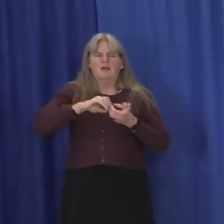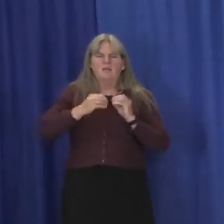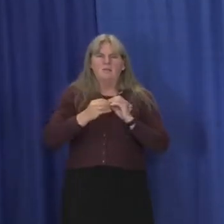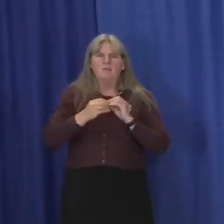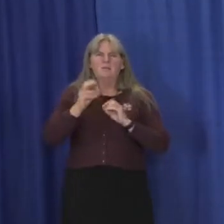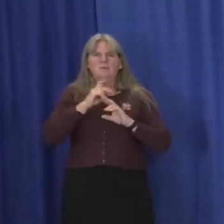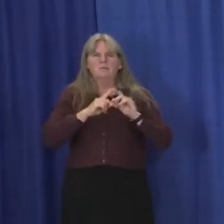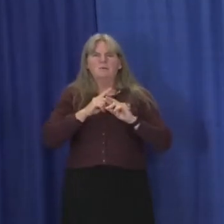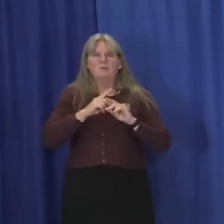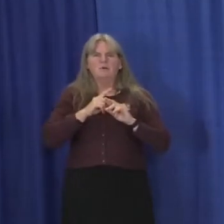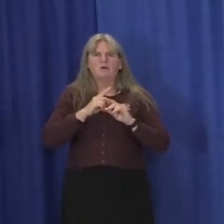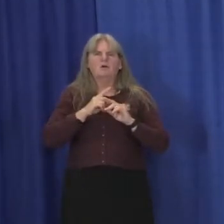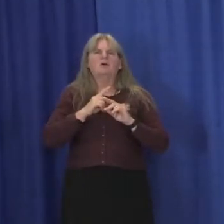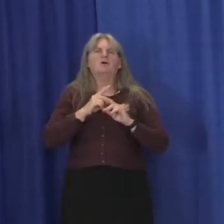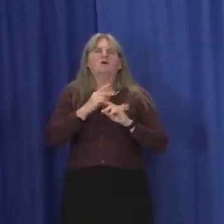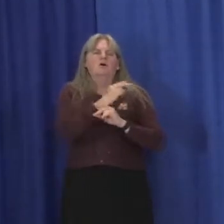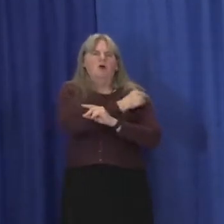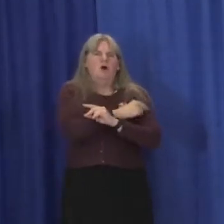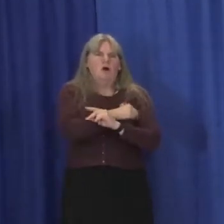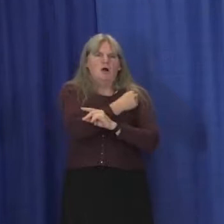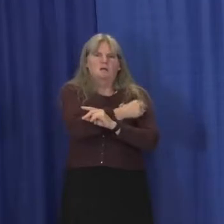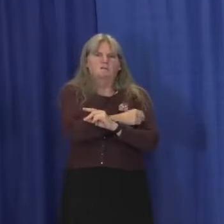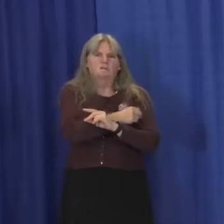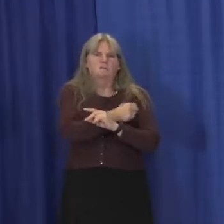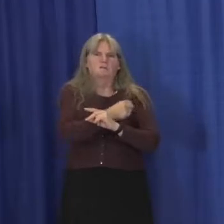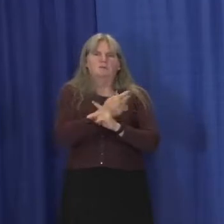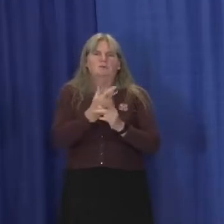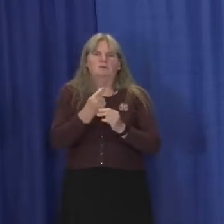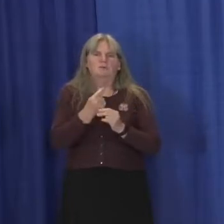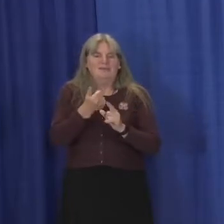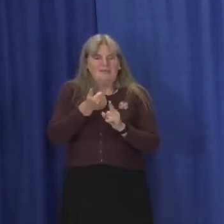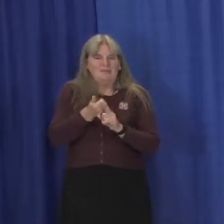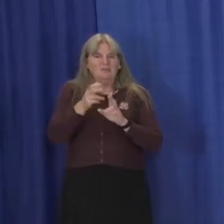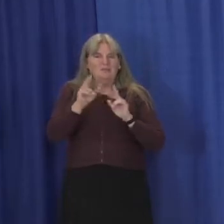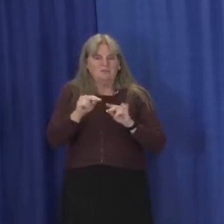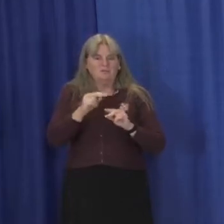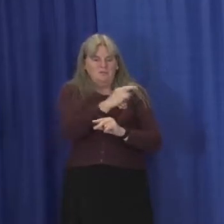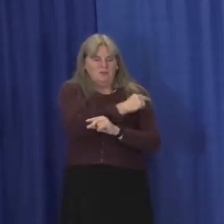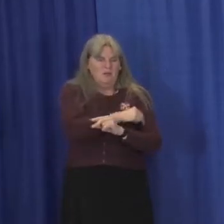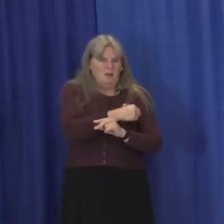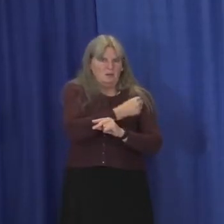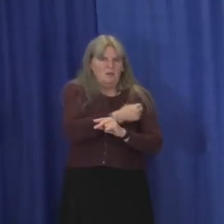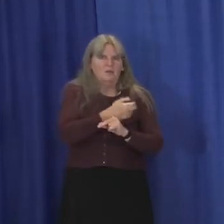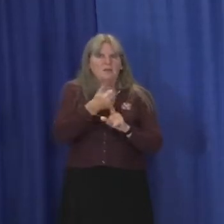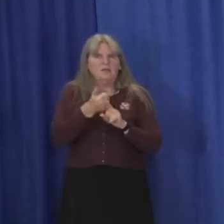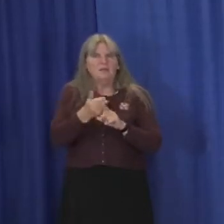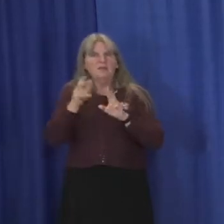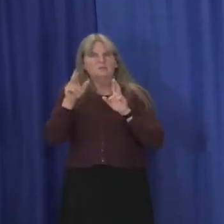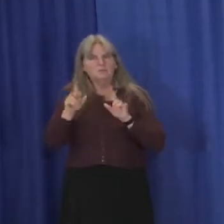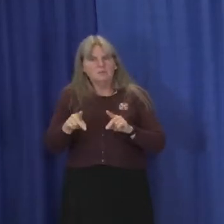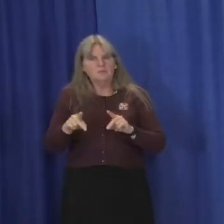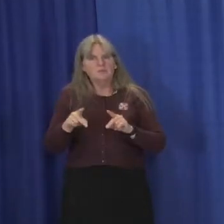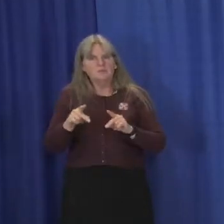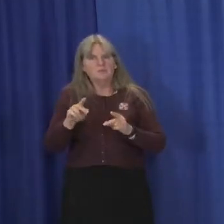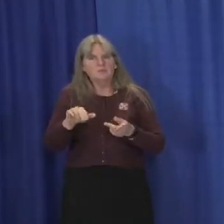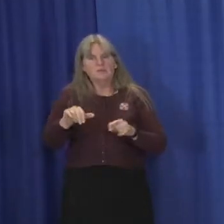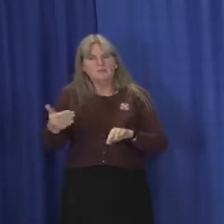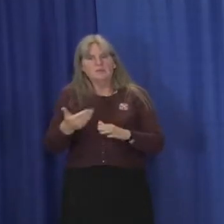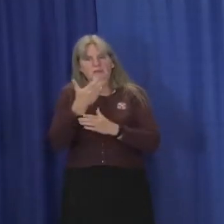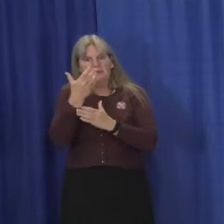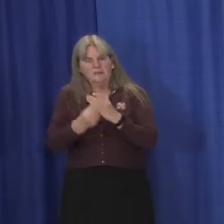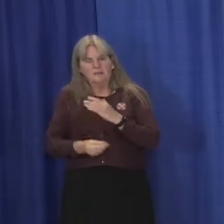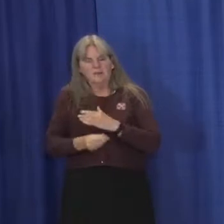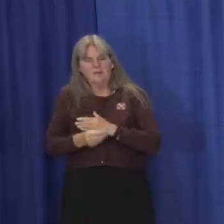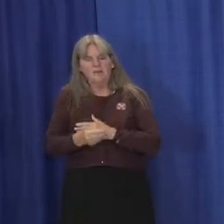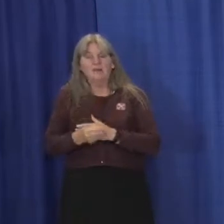person who ends up in hospital or who dies from COVID-19 is a person. Every time I say the word case, I